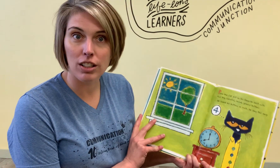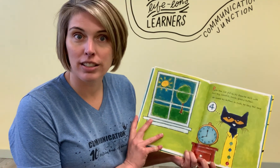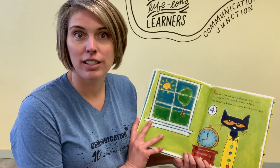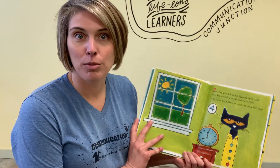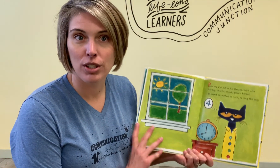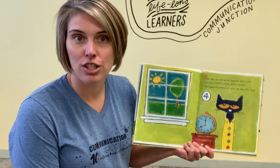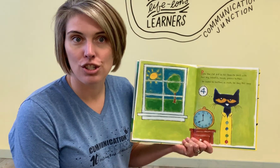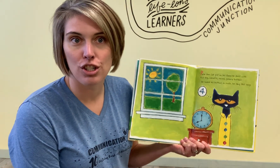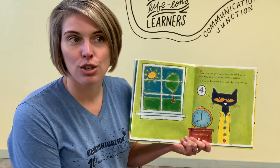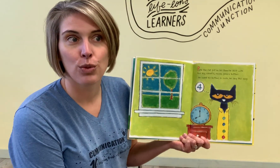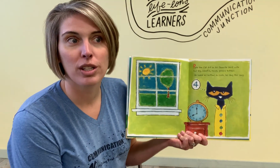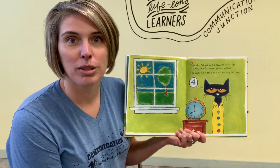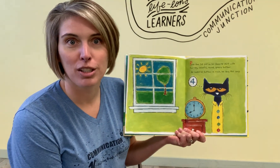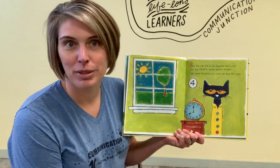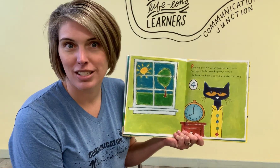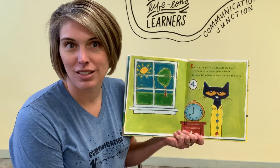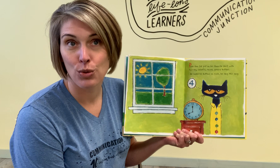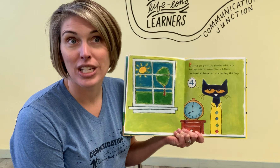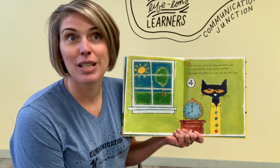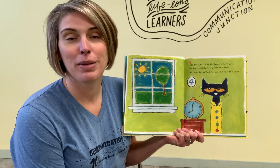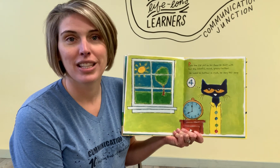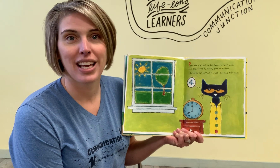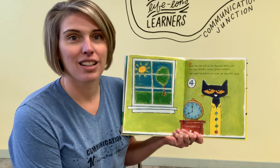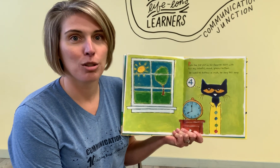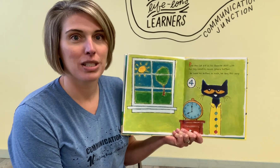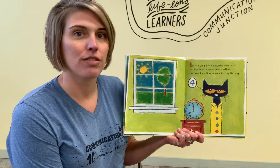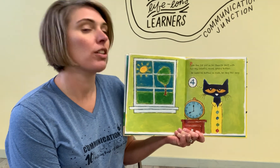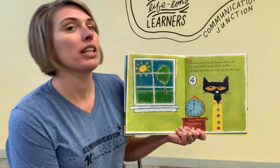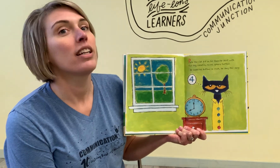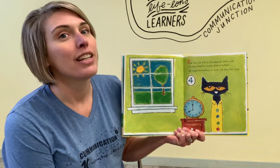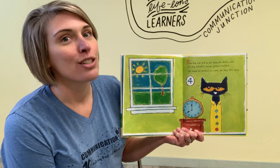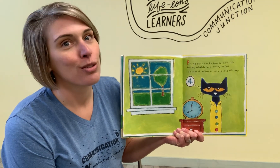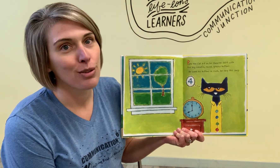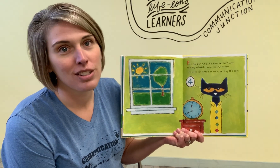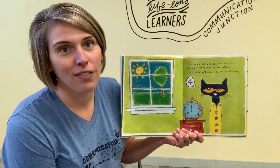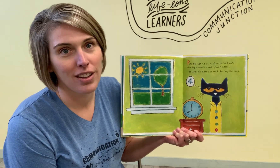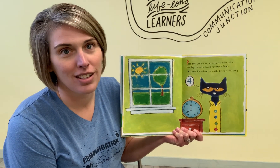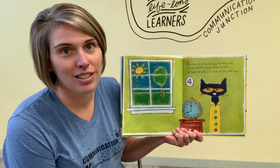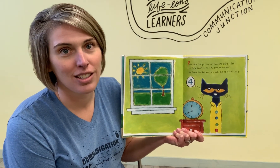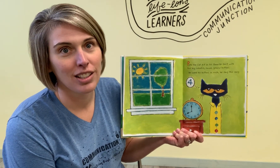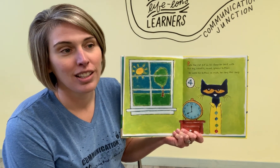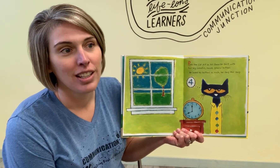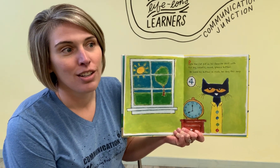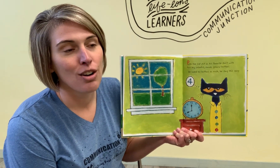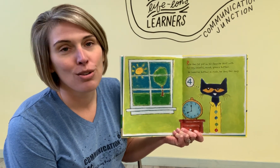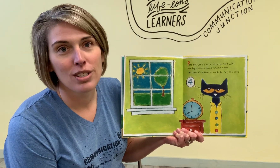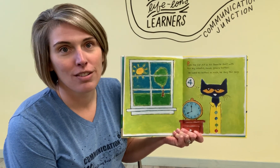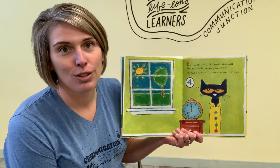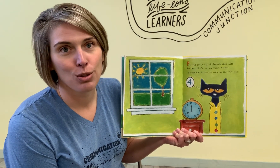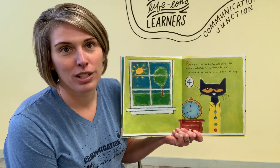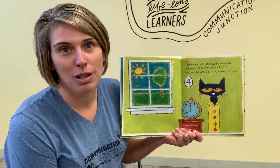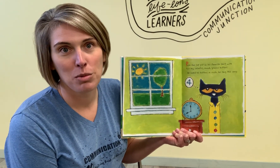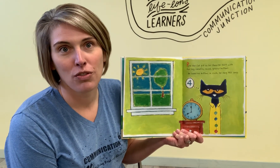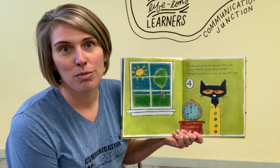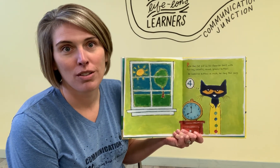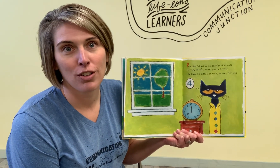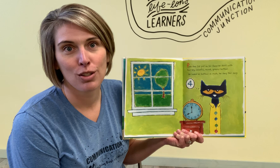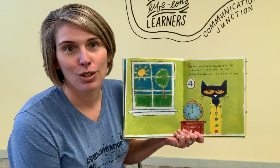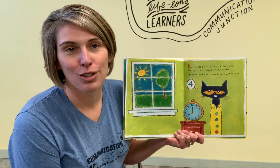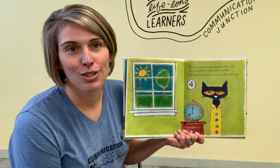in Communication Junction read Pete the Cat a little bit differently. So it's always fun to go to different story times from different instructors and